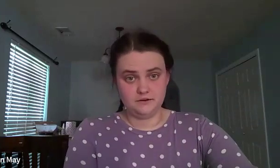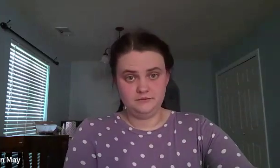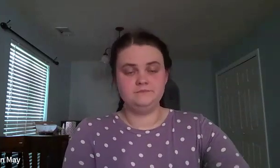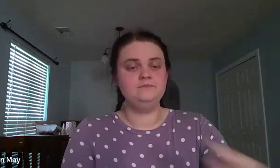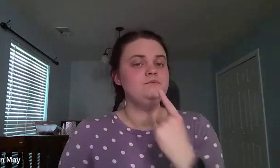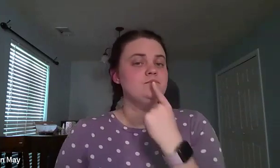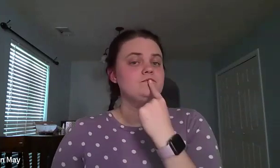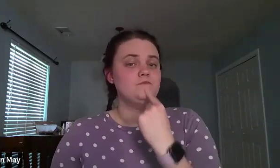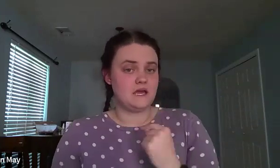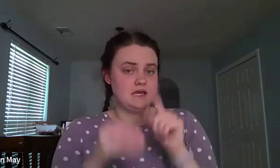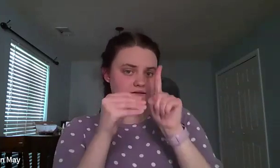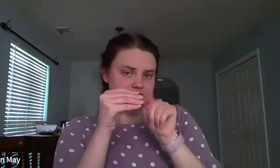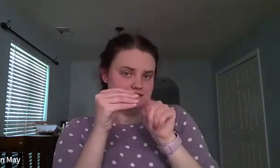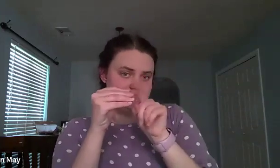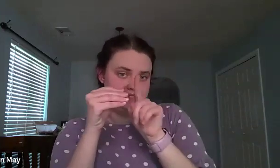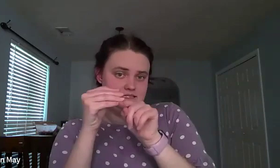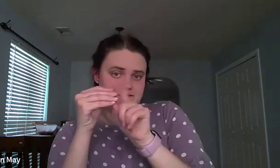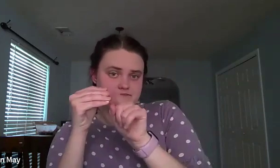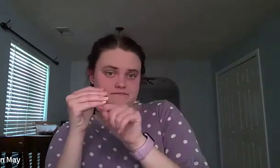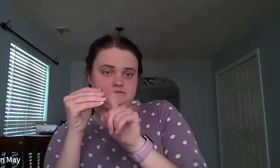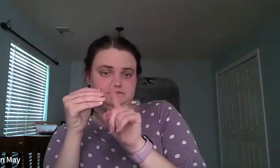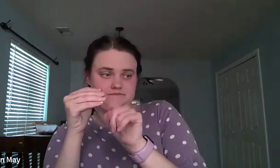Tomato, red slice.